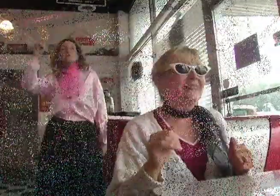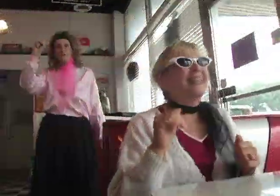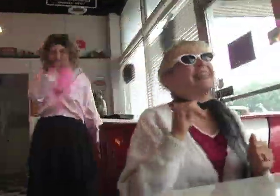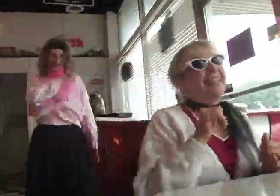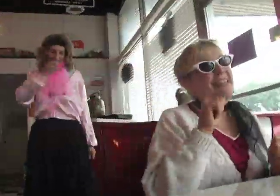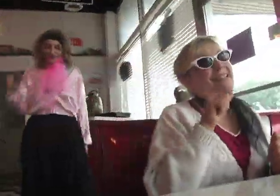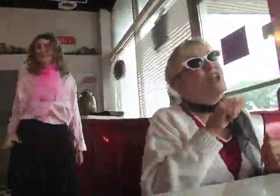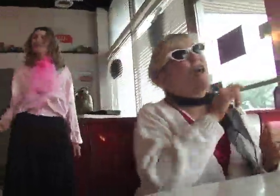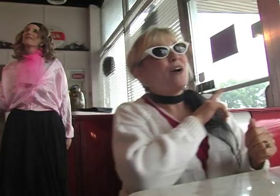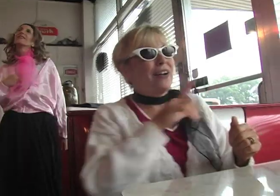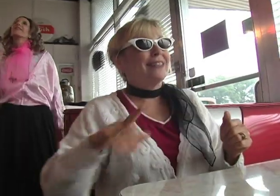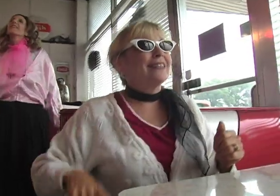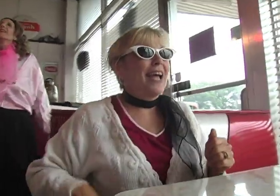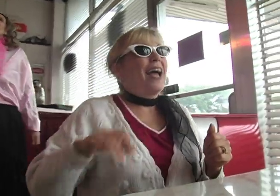Yes, Lord,